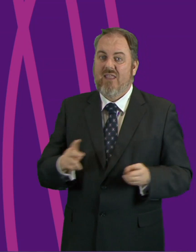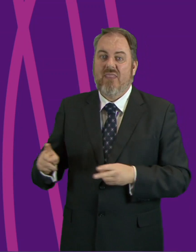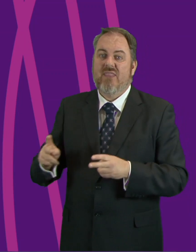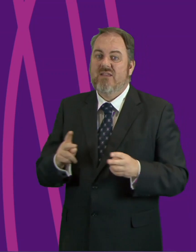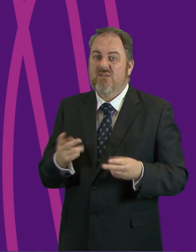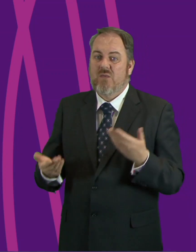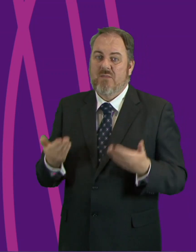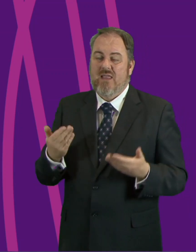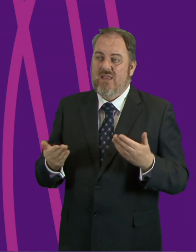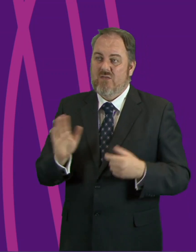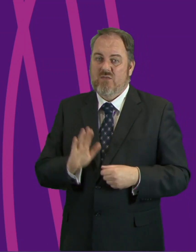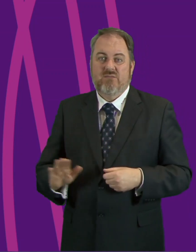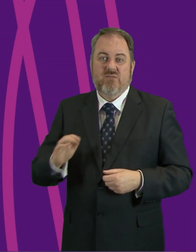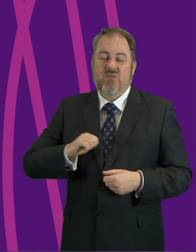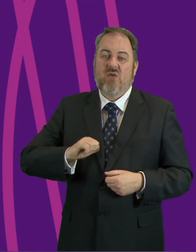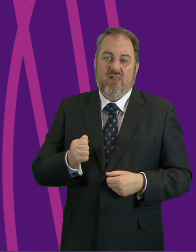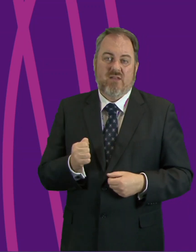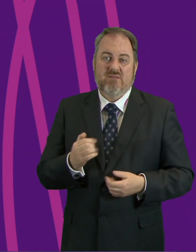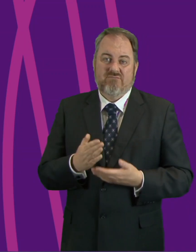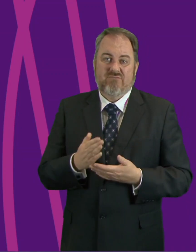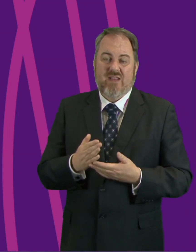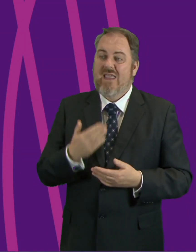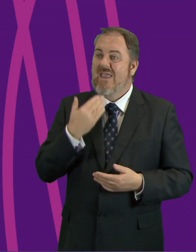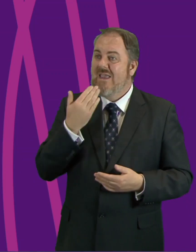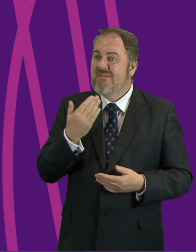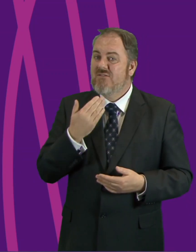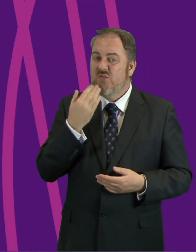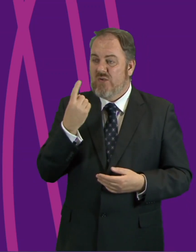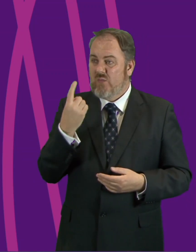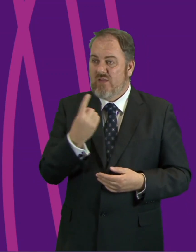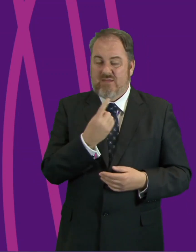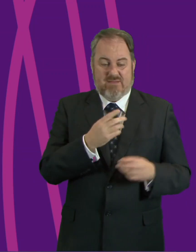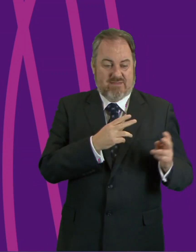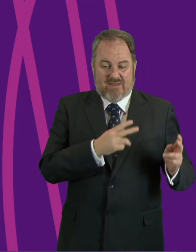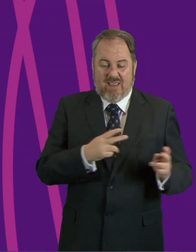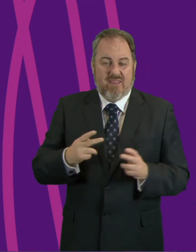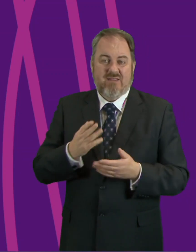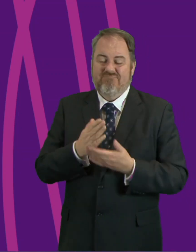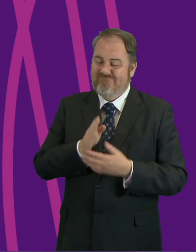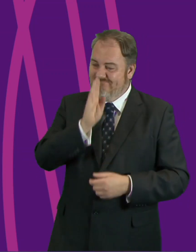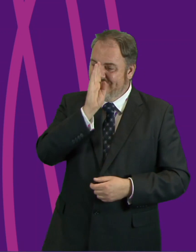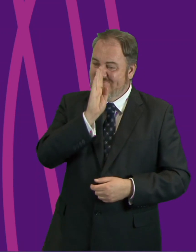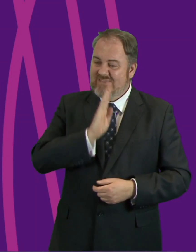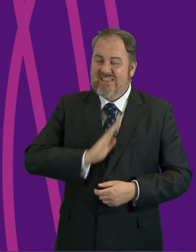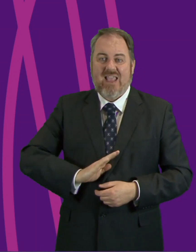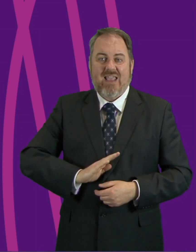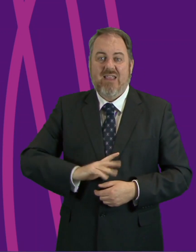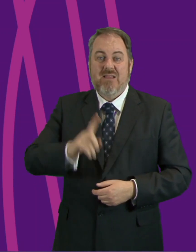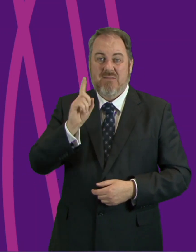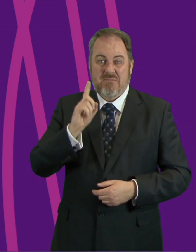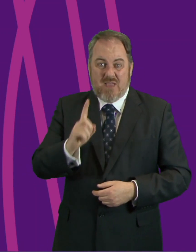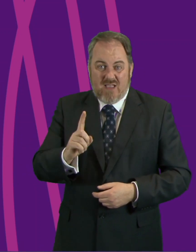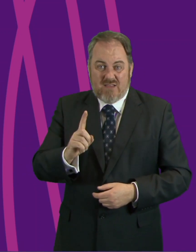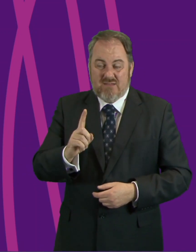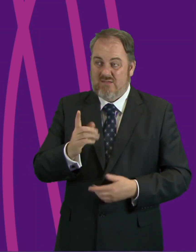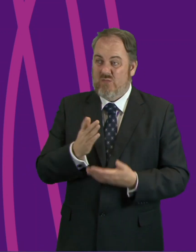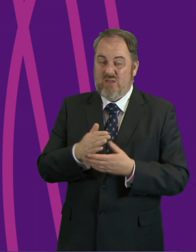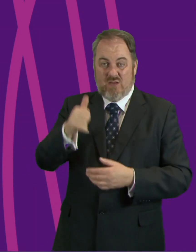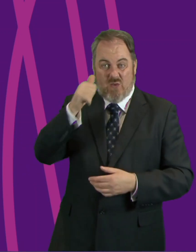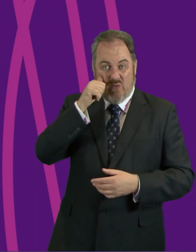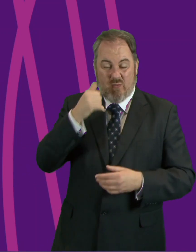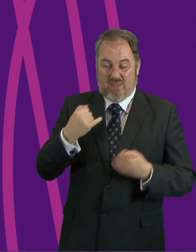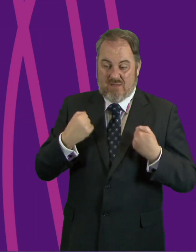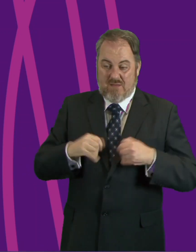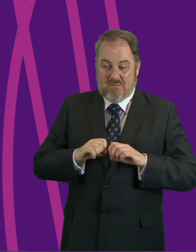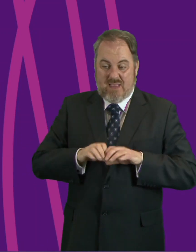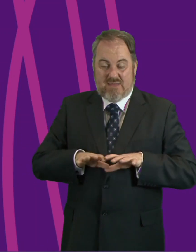seeing. I would say every single death is a tragedy wherever it happens, and obviously as this pandemic develops, we may see